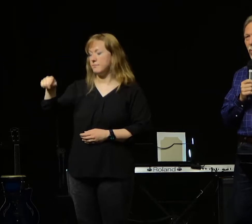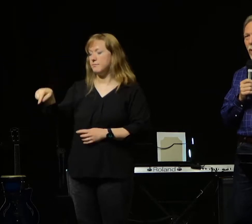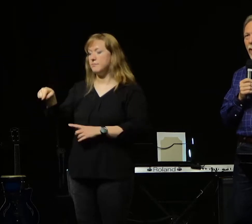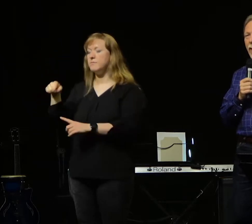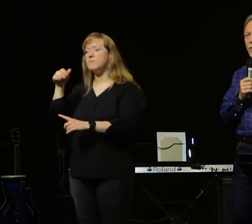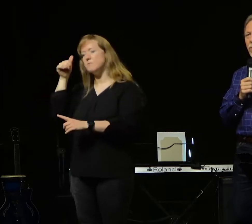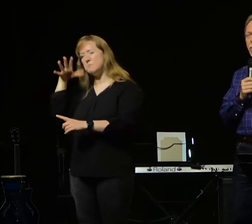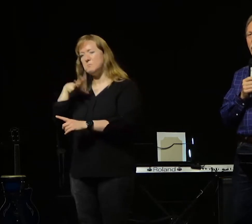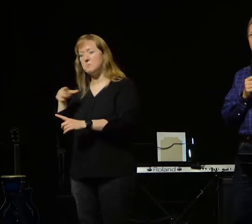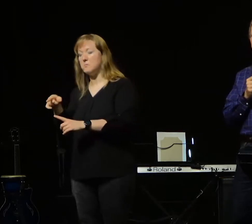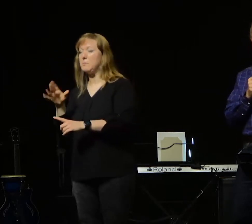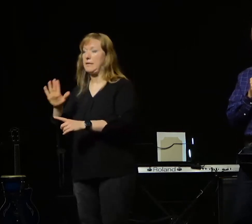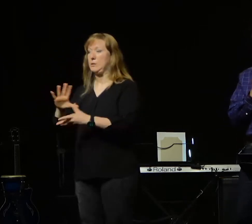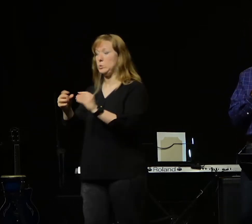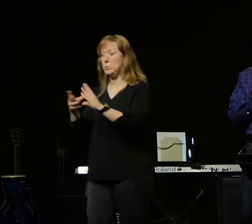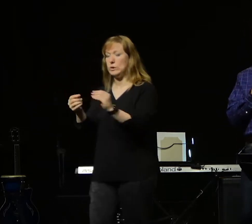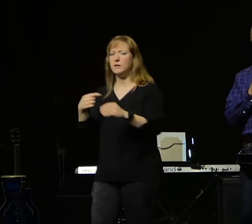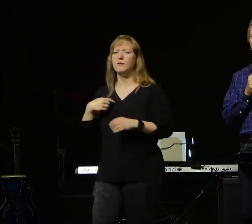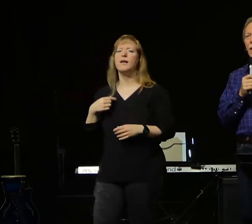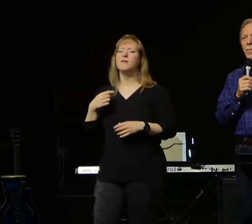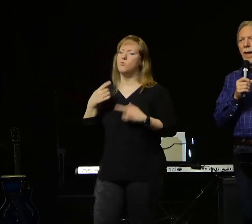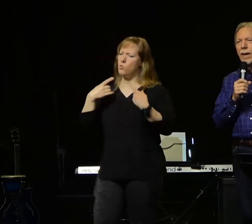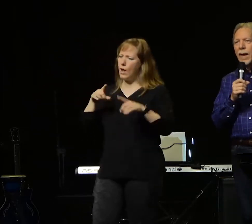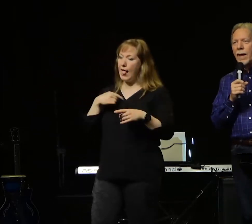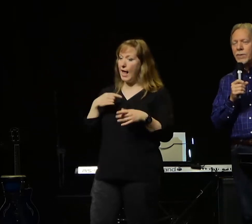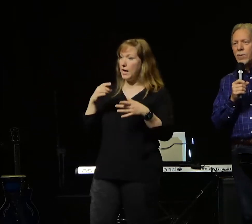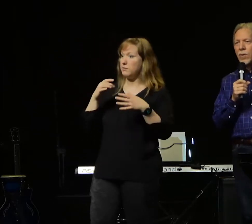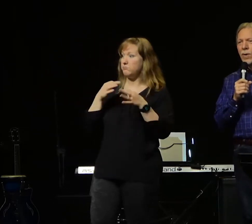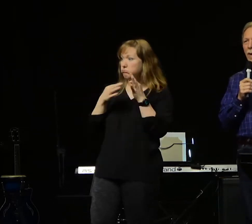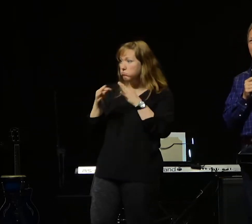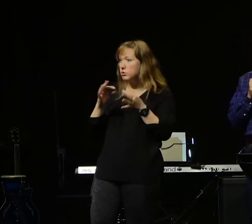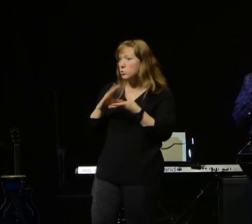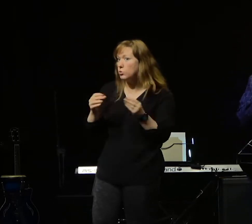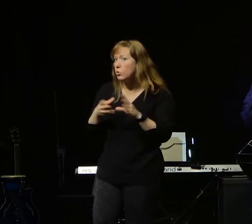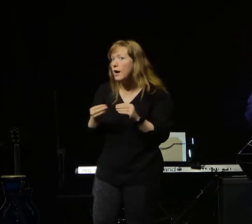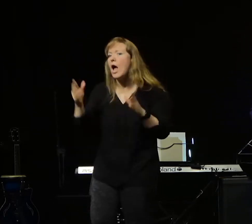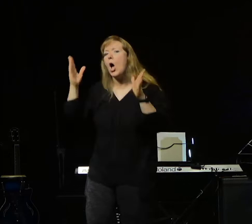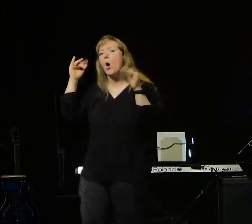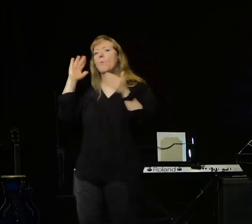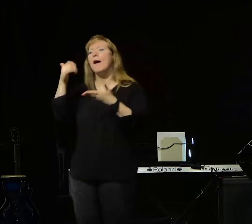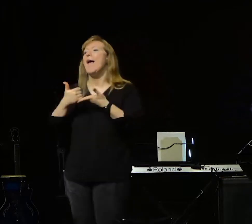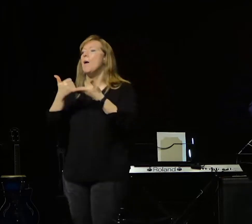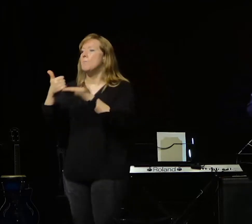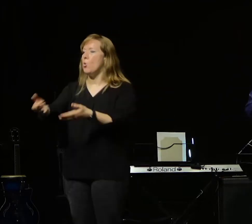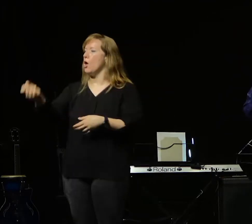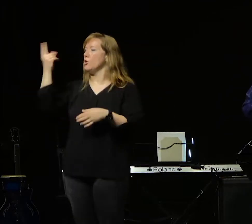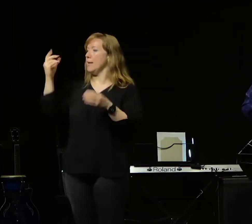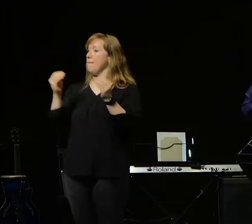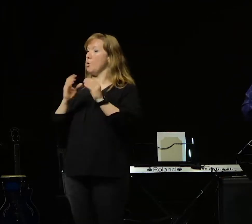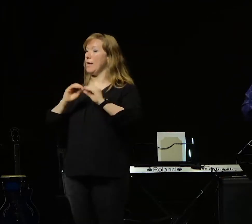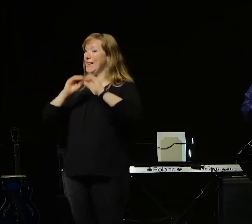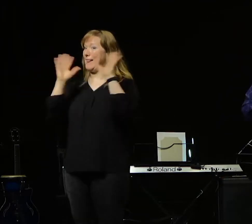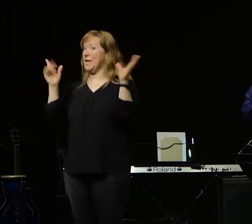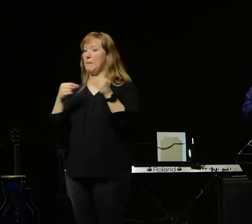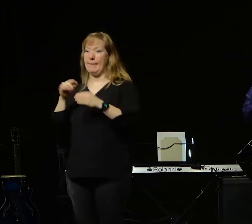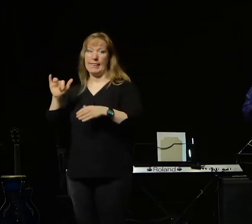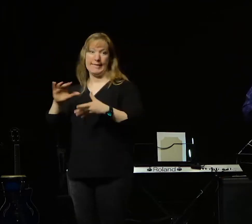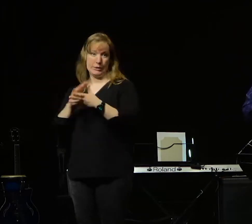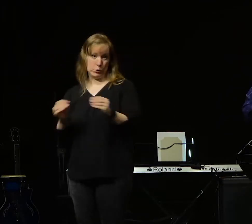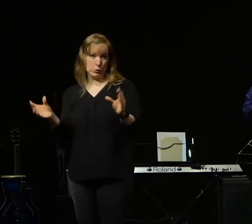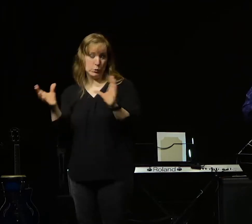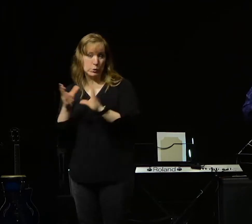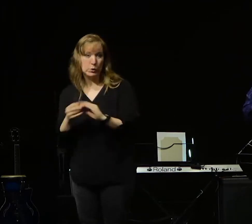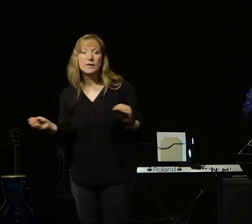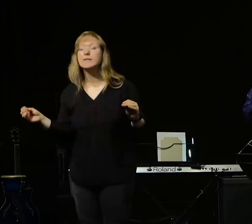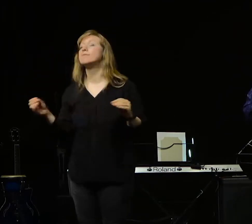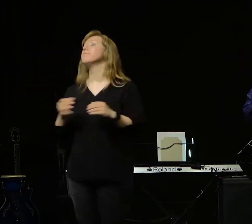along the way as we share this that I think might enhance your understanding of this story and maybe give it a little more meaning to